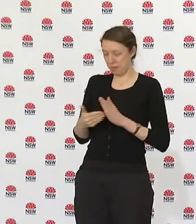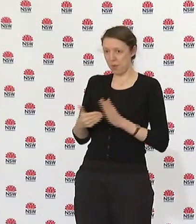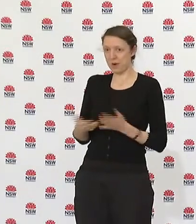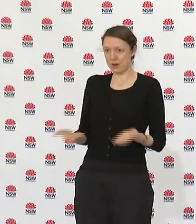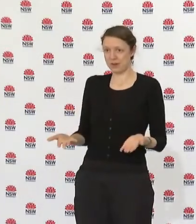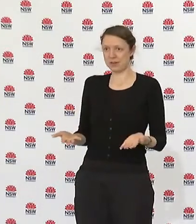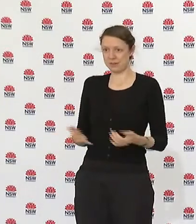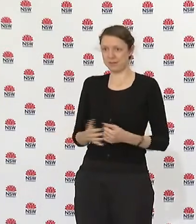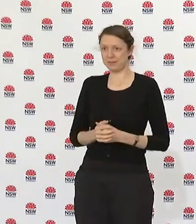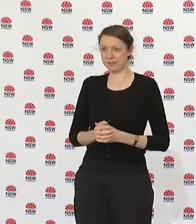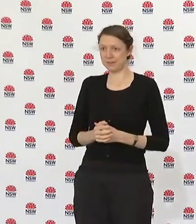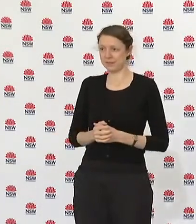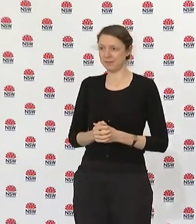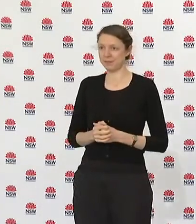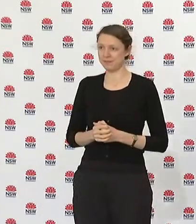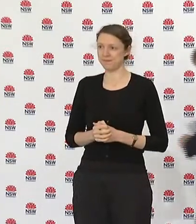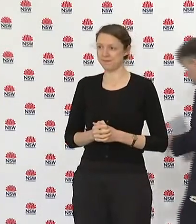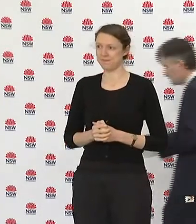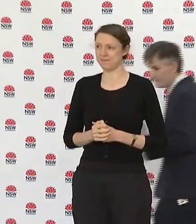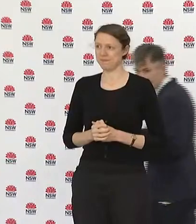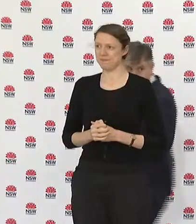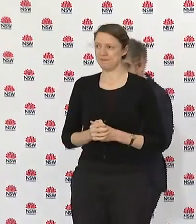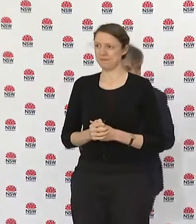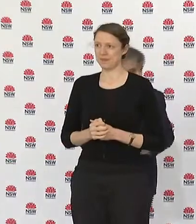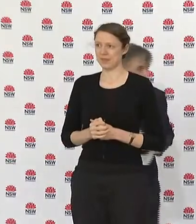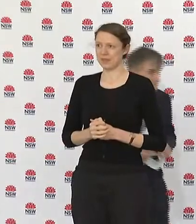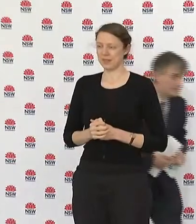McAnulty. Dr. McAnulty.